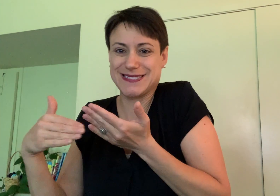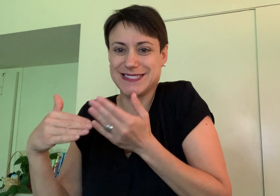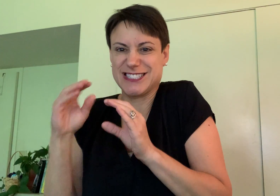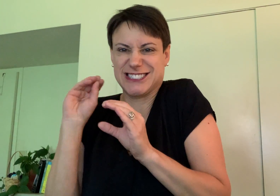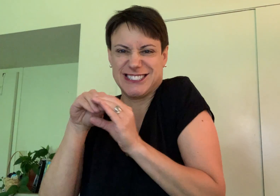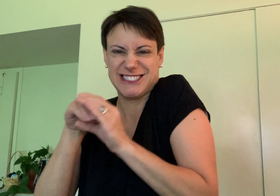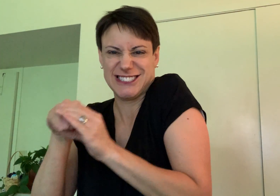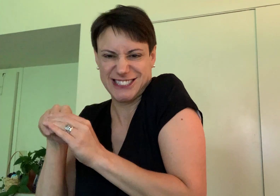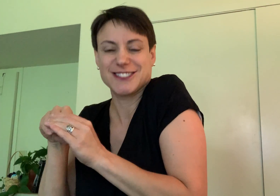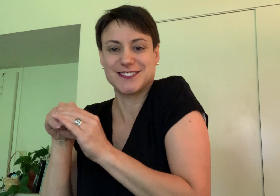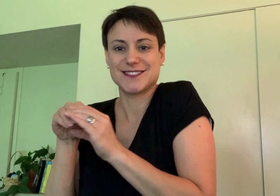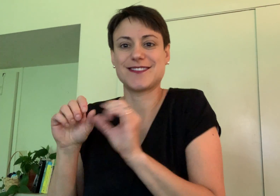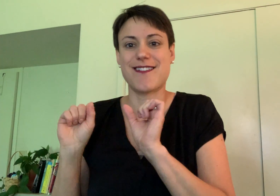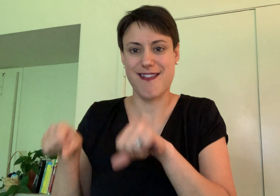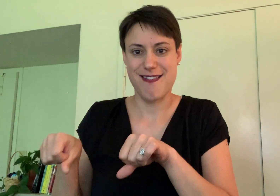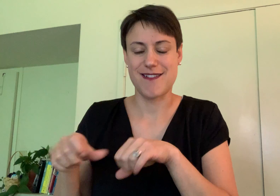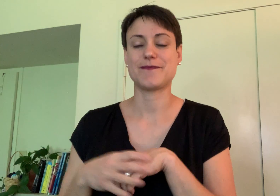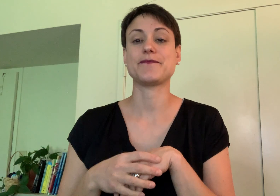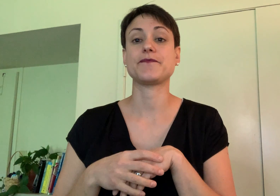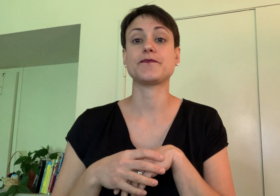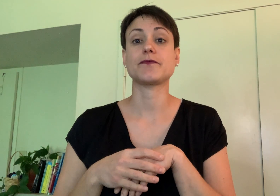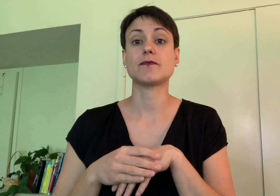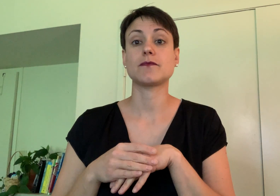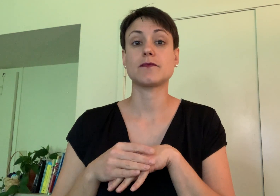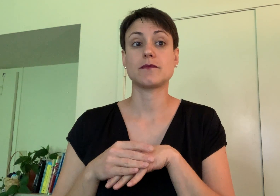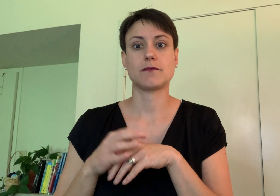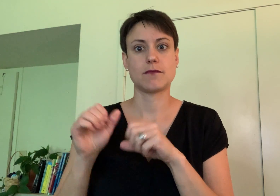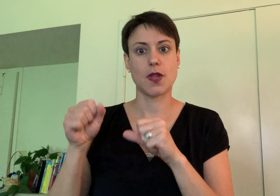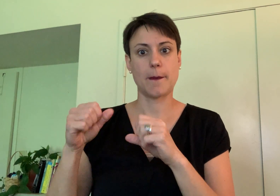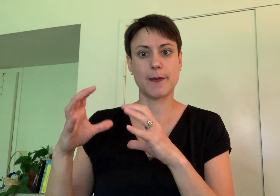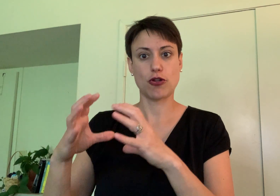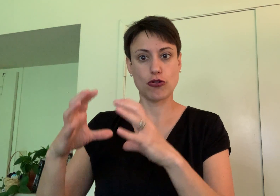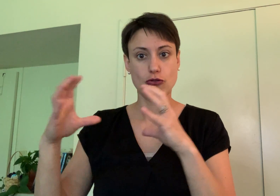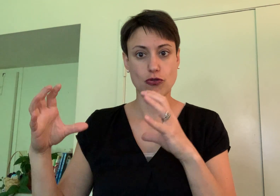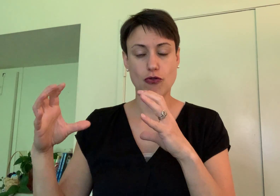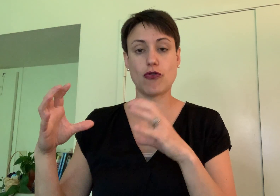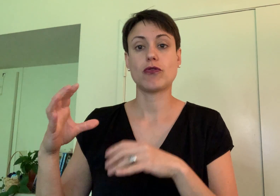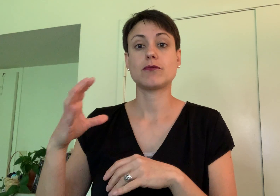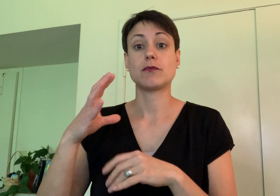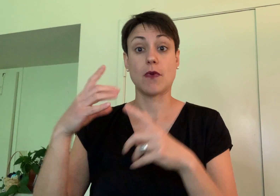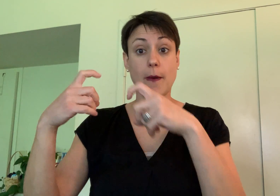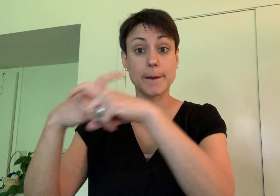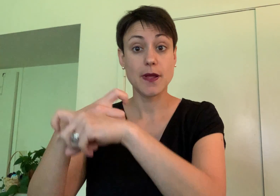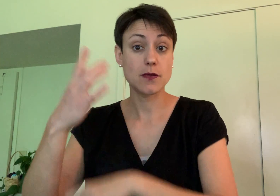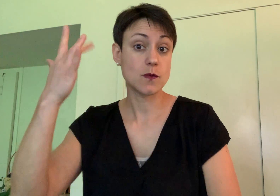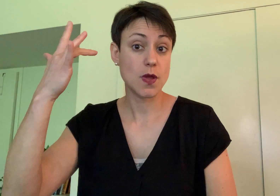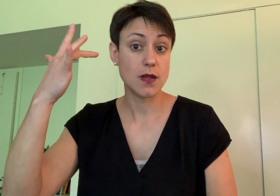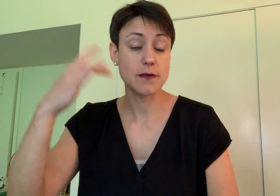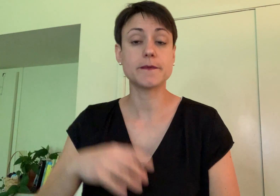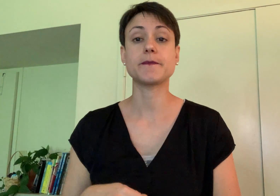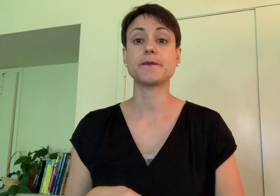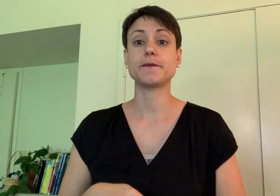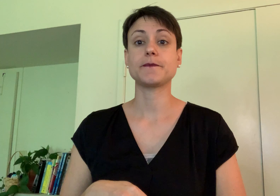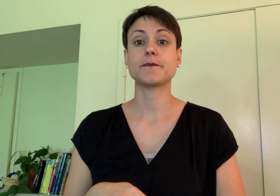the cell. Now, why can they be large and complex? It's because they have